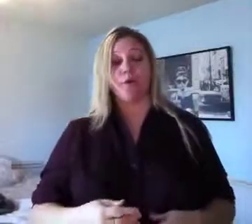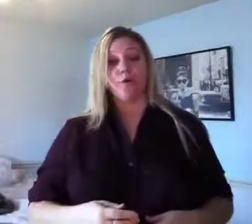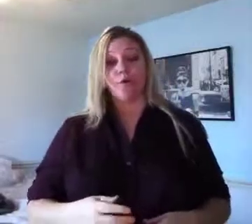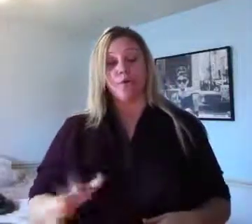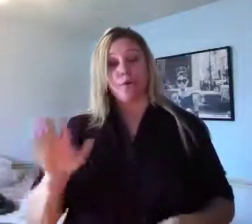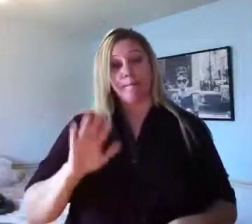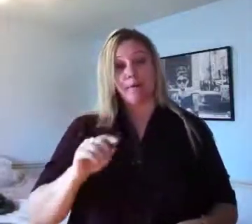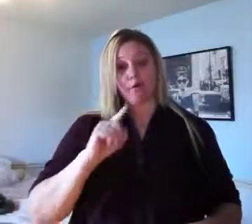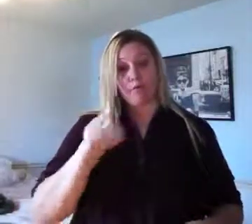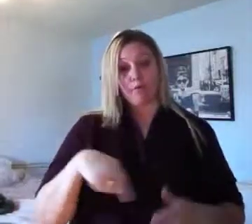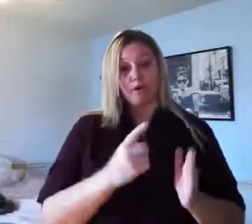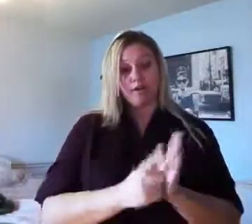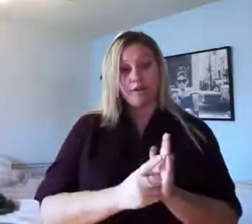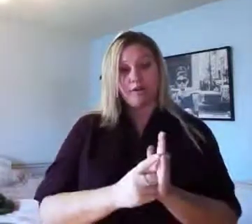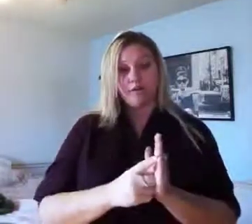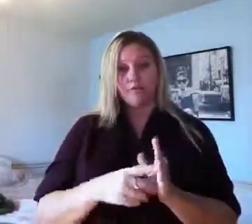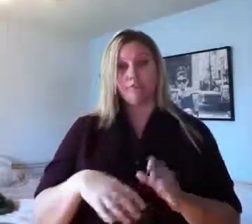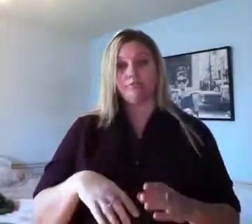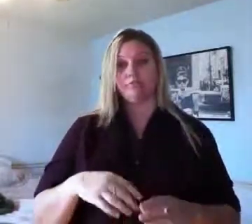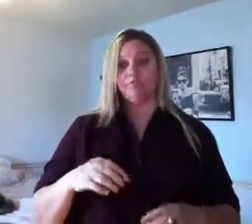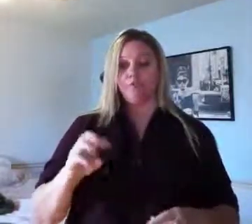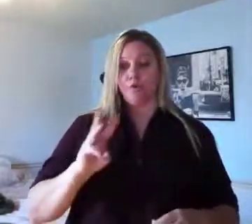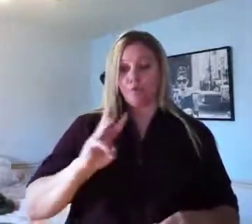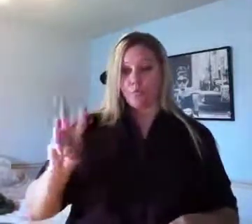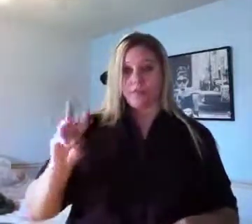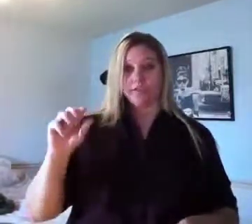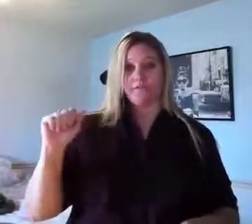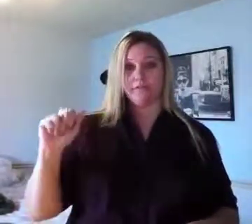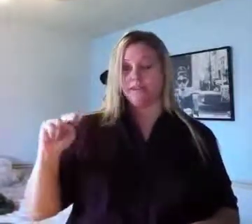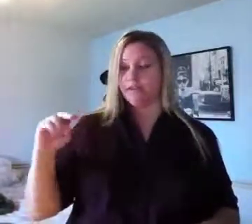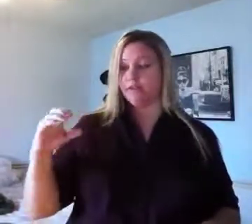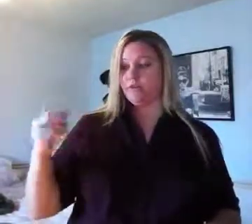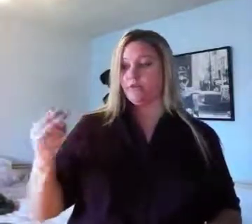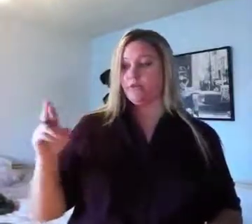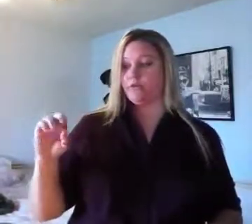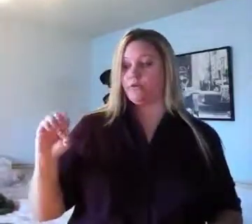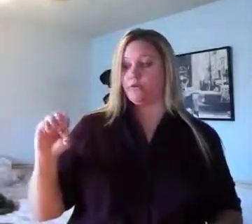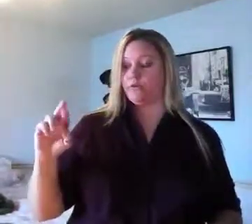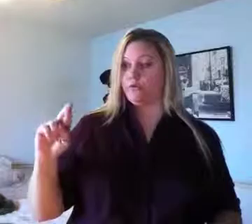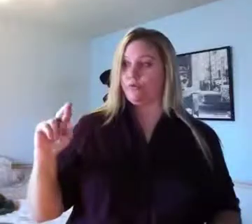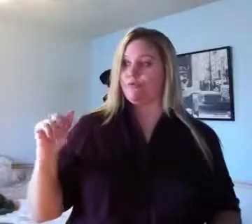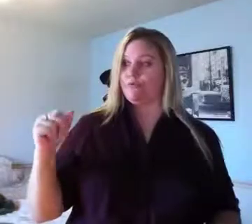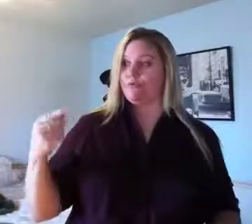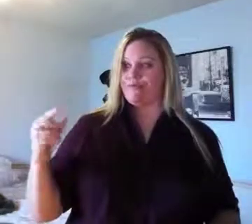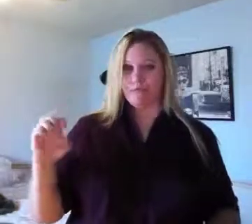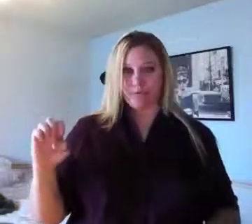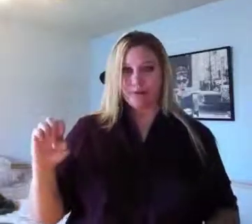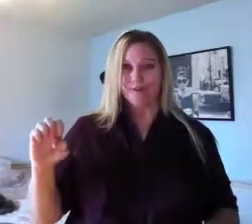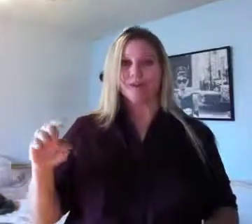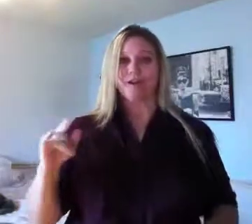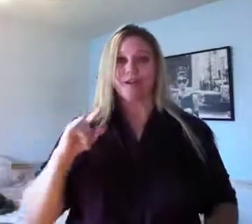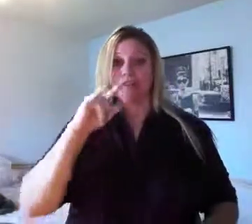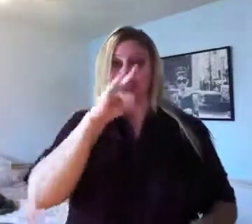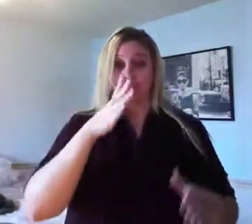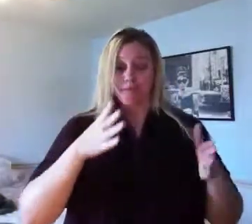west of Anchorage, and the pilot made an announcement that we would be turning around because of mechanical